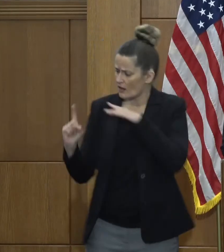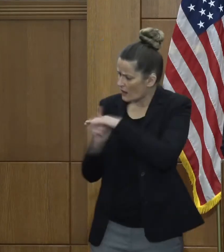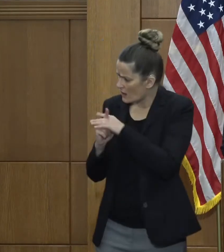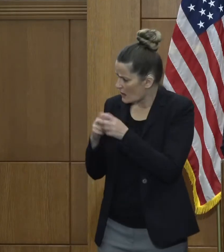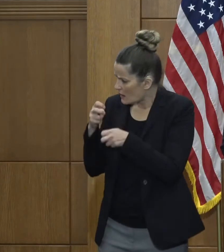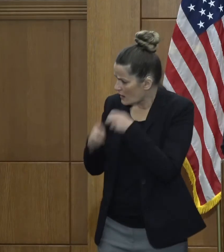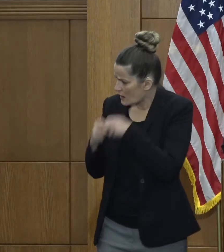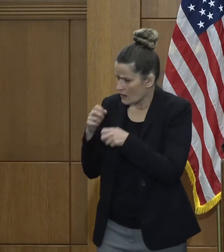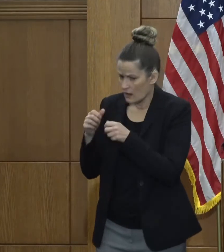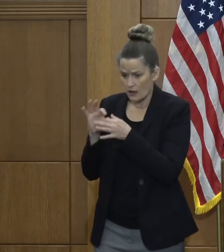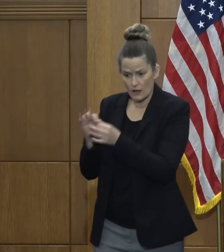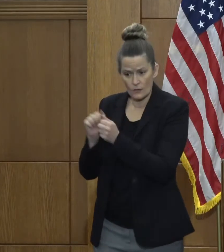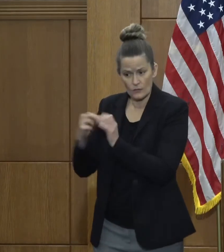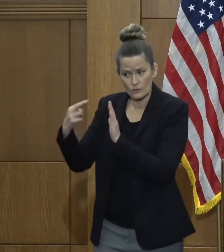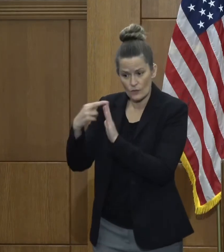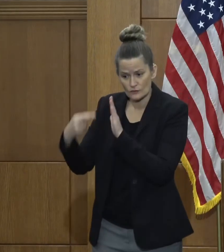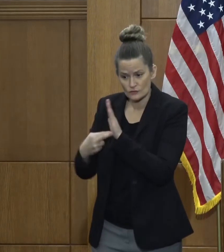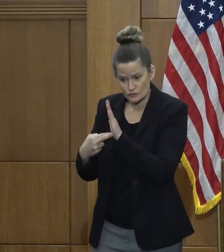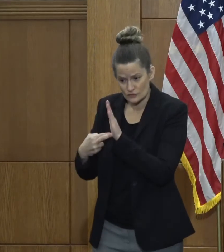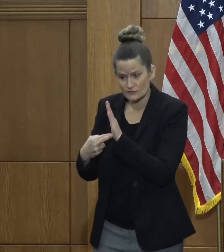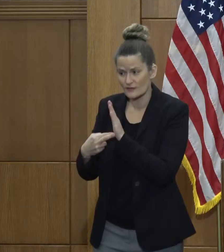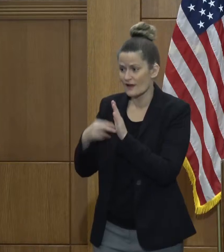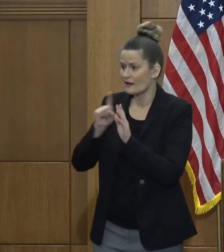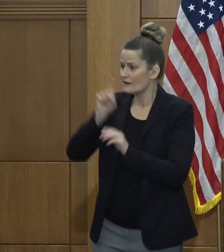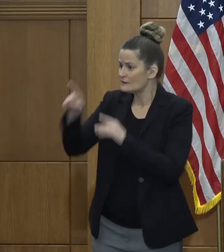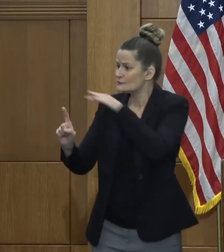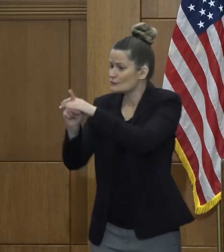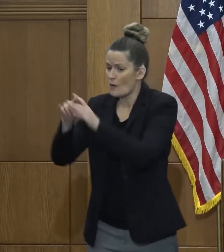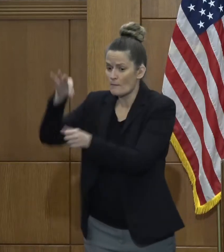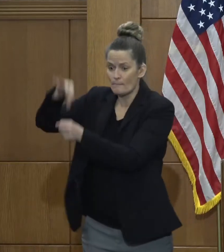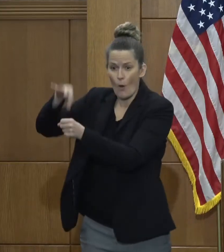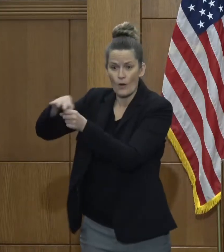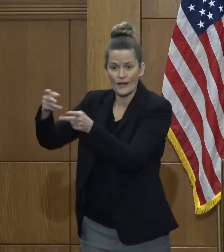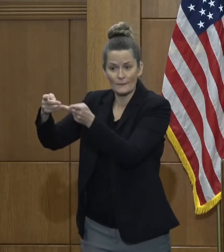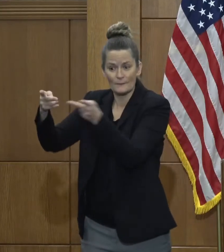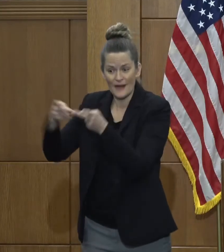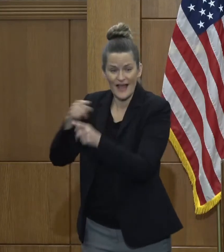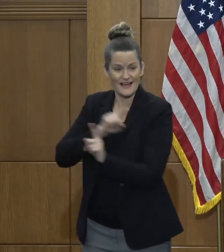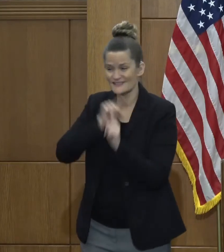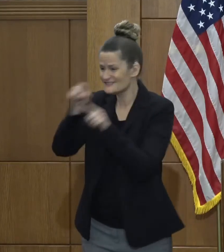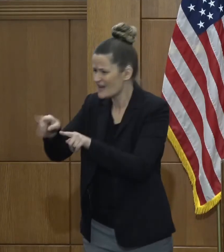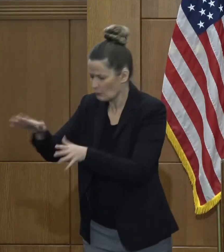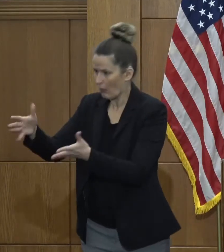same-day registration. That is available to everyone who is an eligible voter in Virginia.